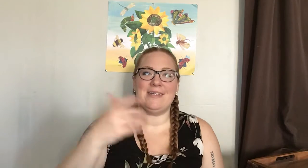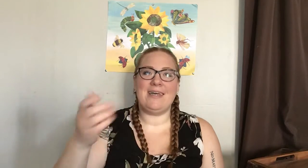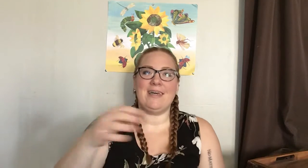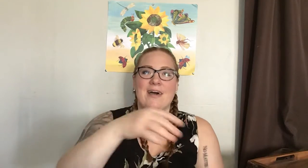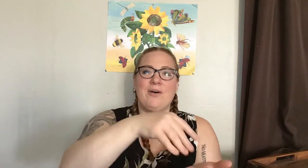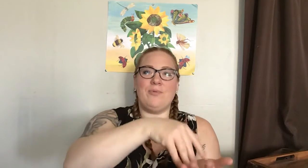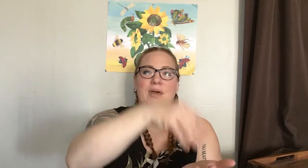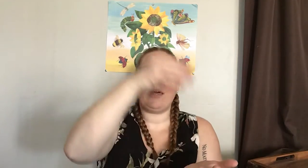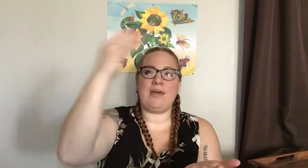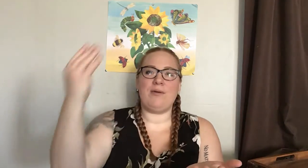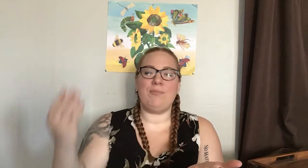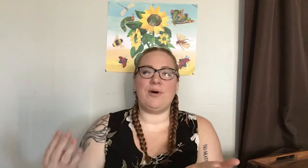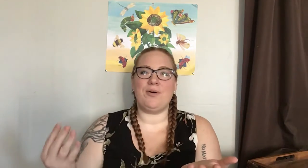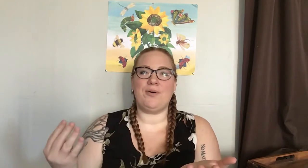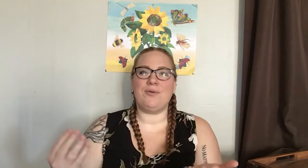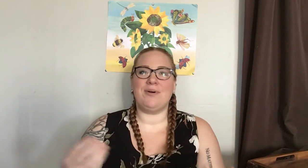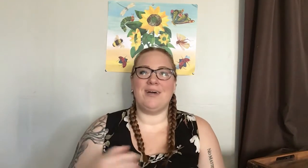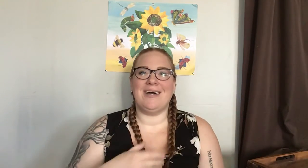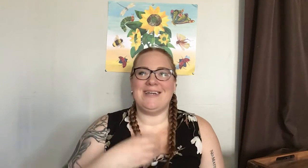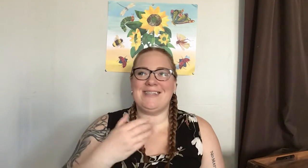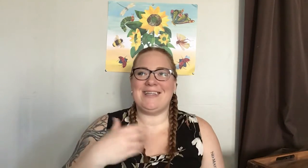sing a rainbow,